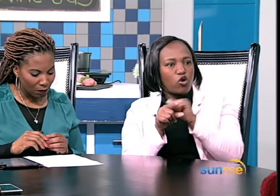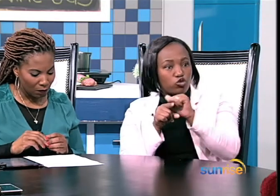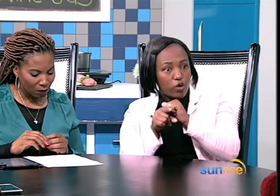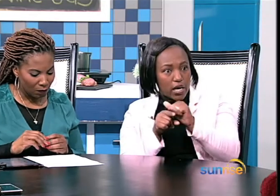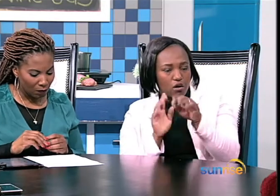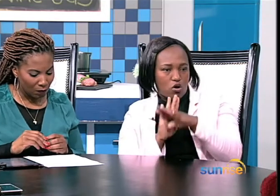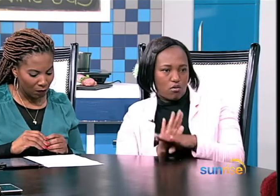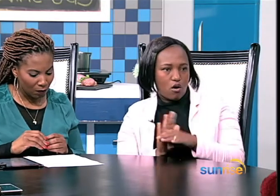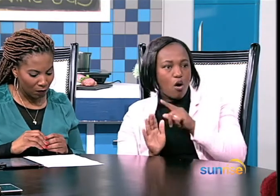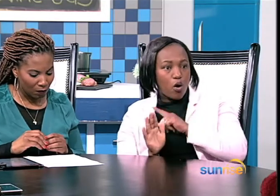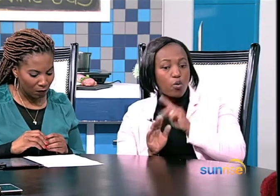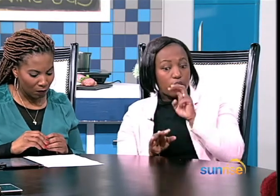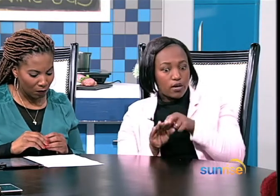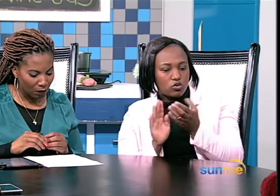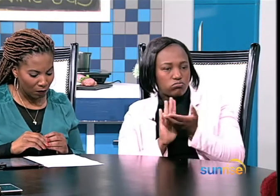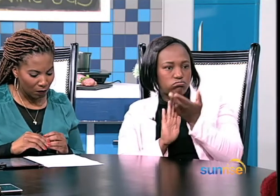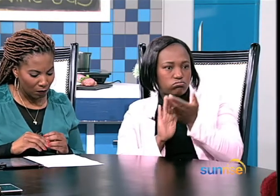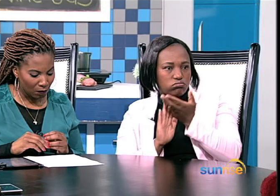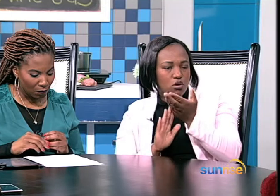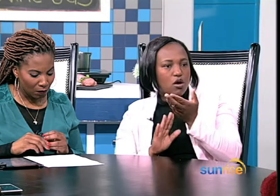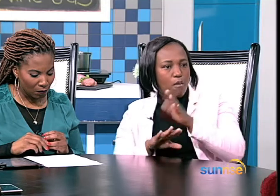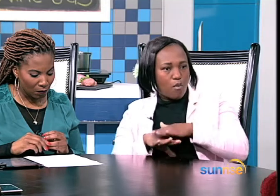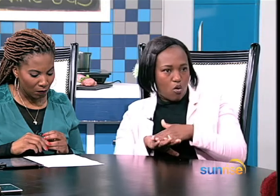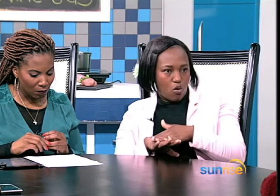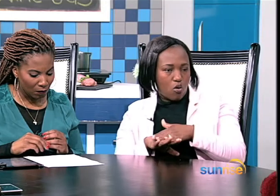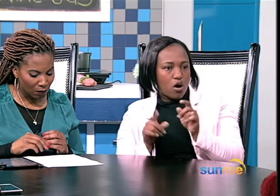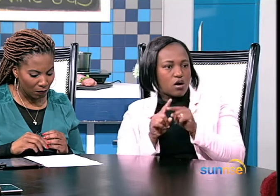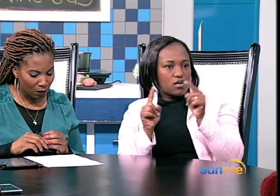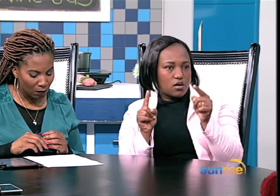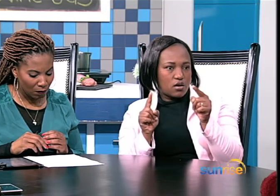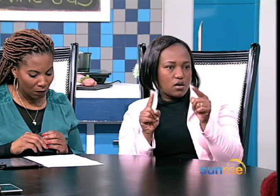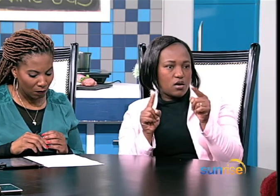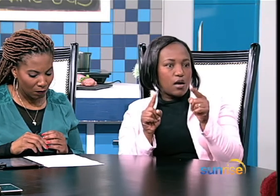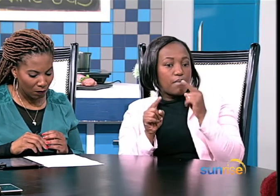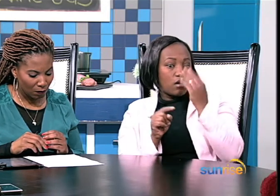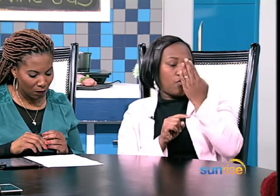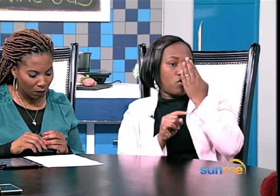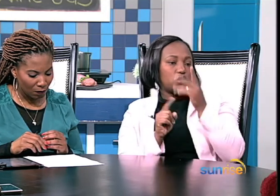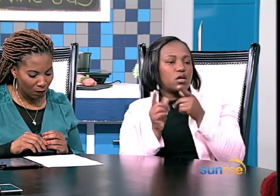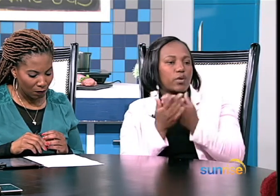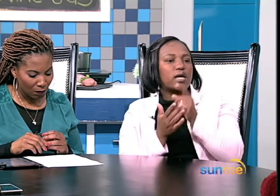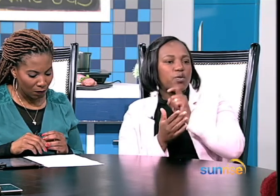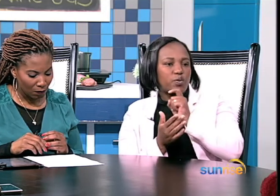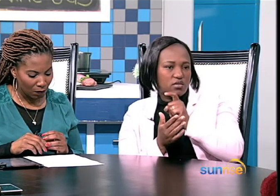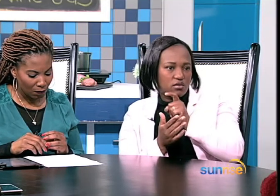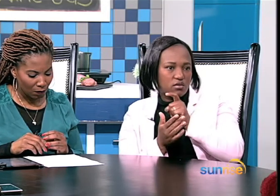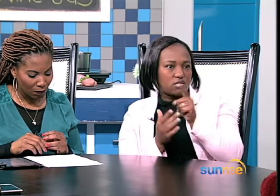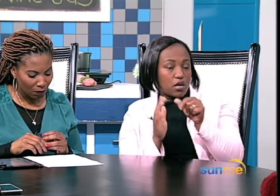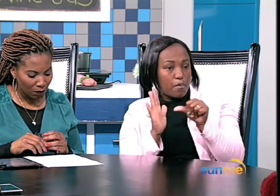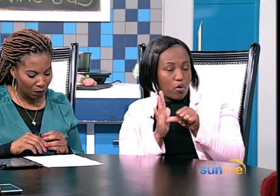where we need to increase the skills on how to teach. The methodologies and approaches that need to be used are basically important that we need to